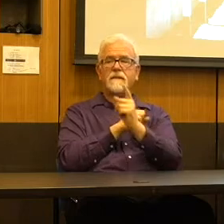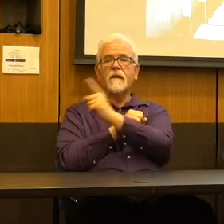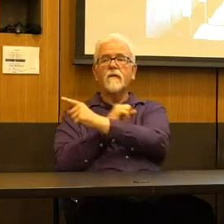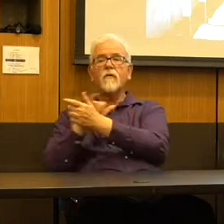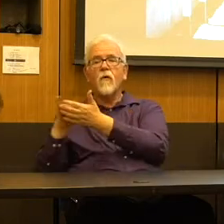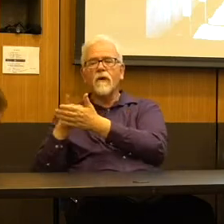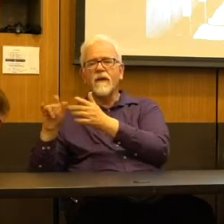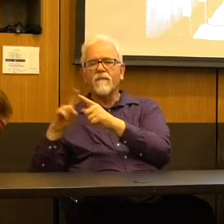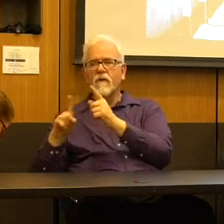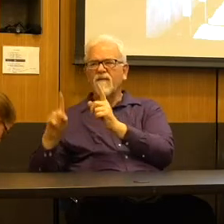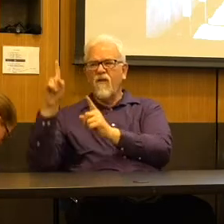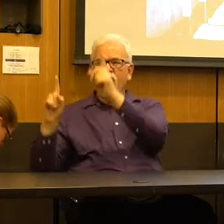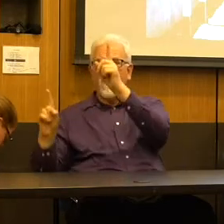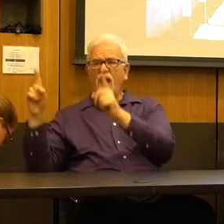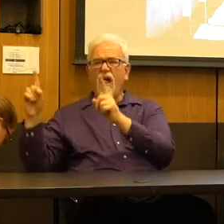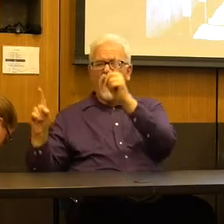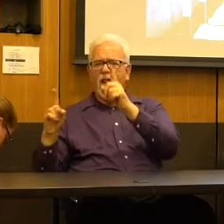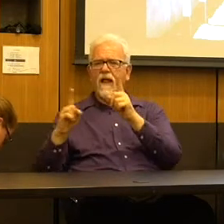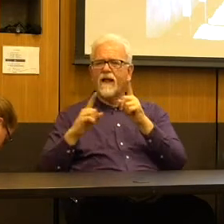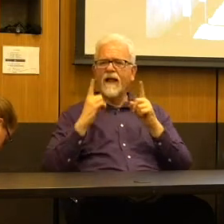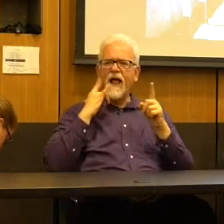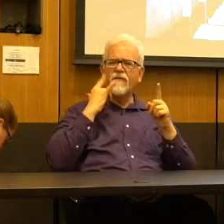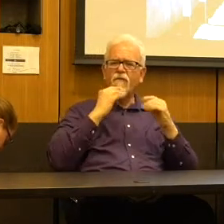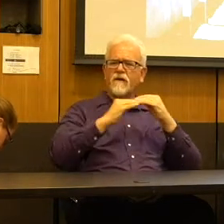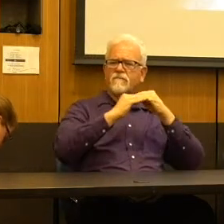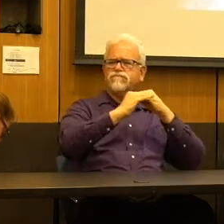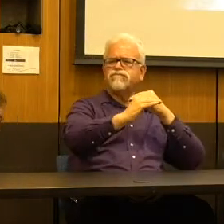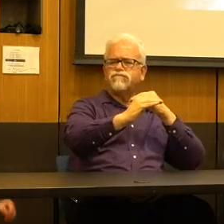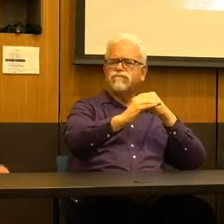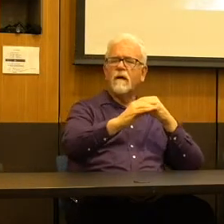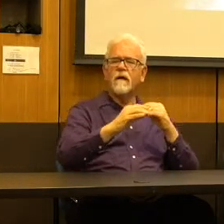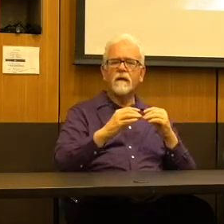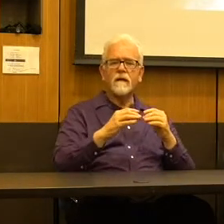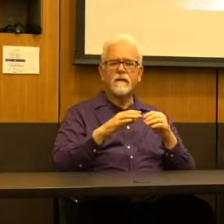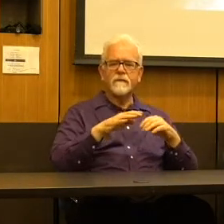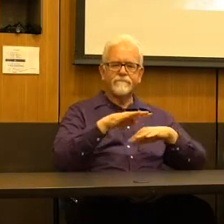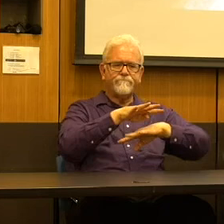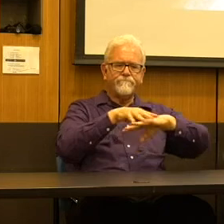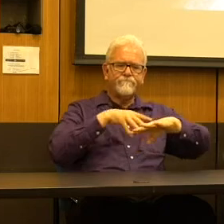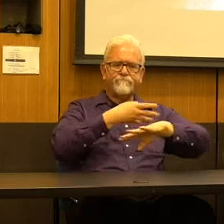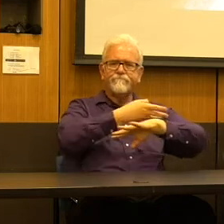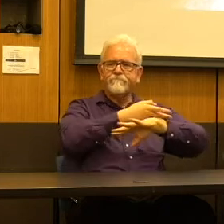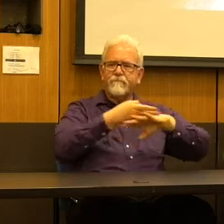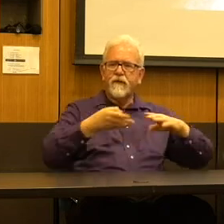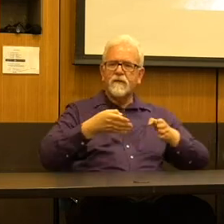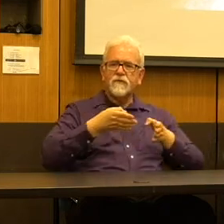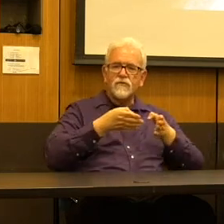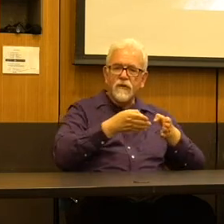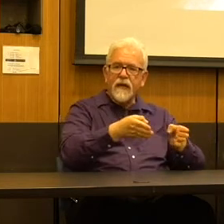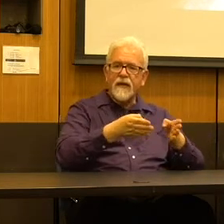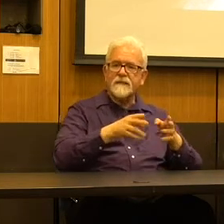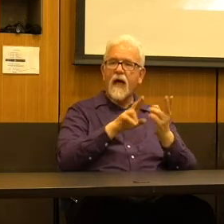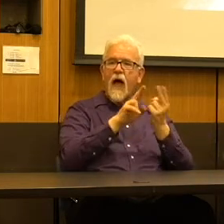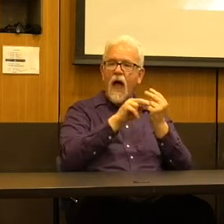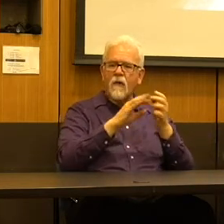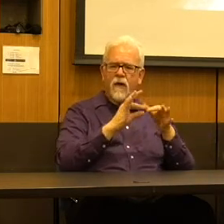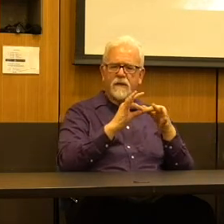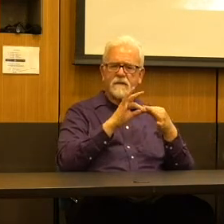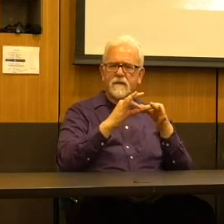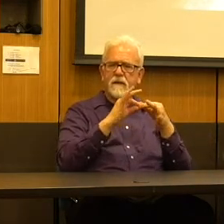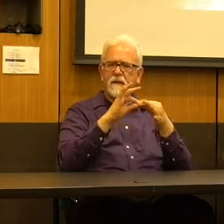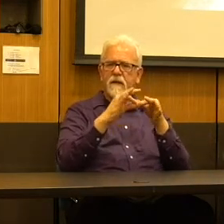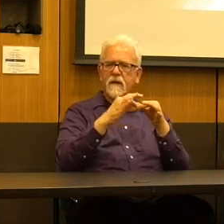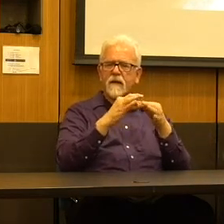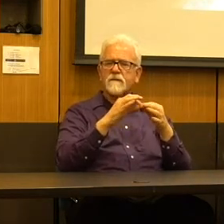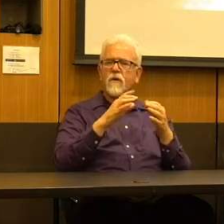horizontal. There is this ever-expanding grid of streets and highways that all then fit together too. So essentially, there's